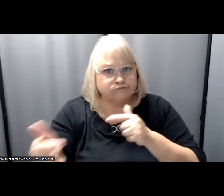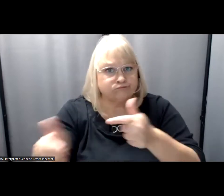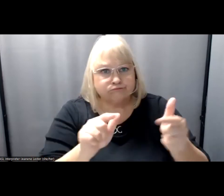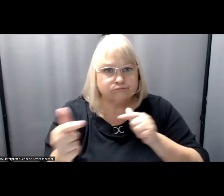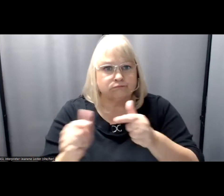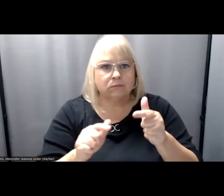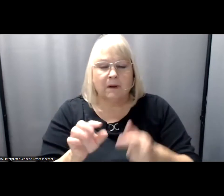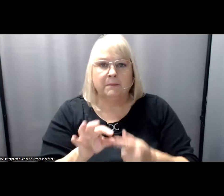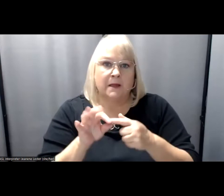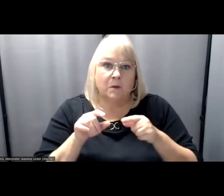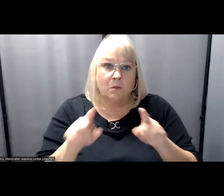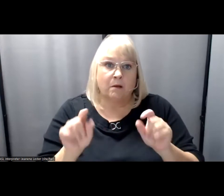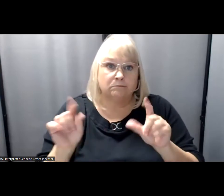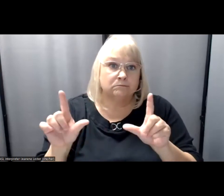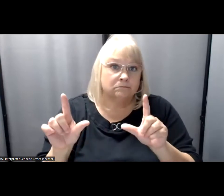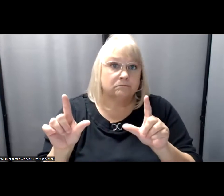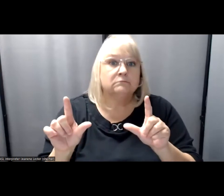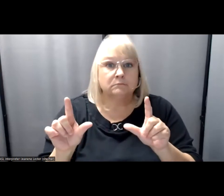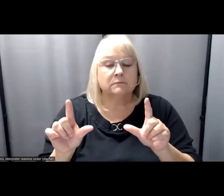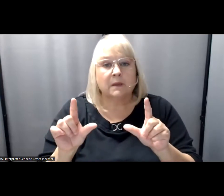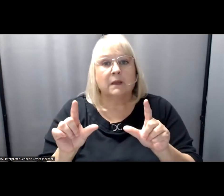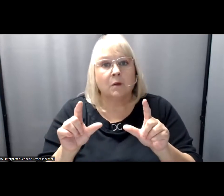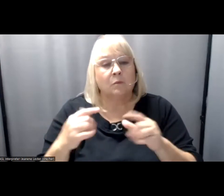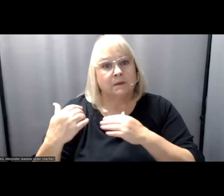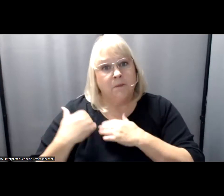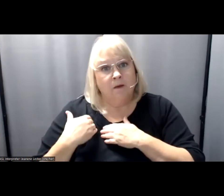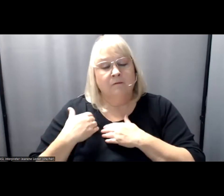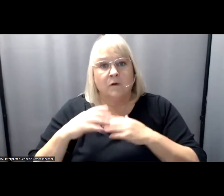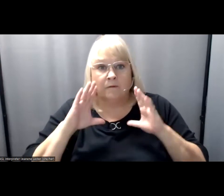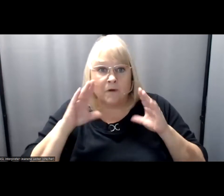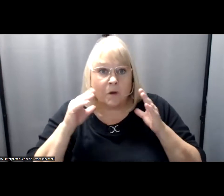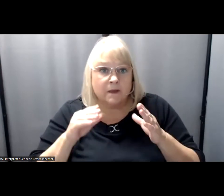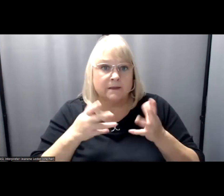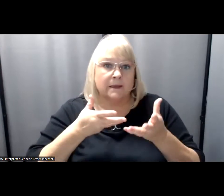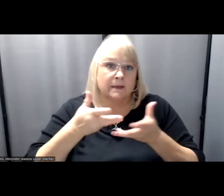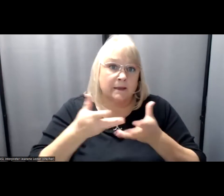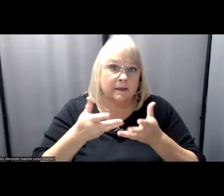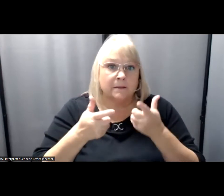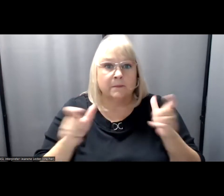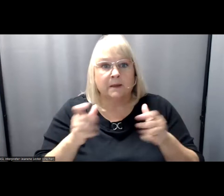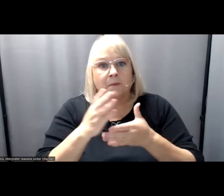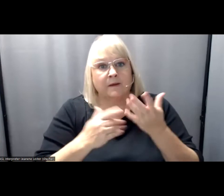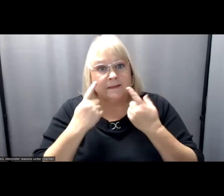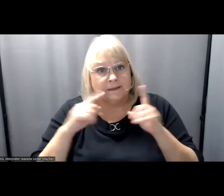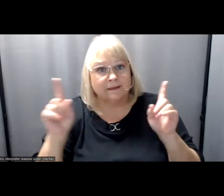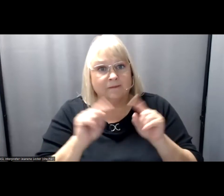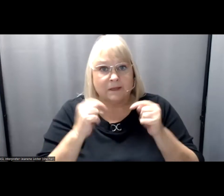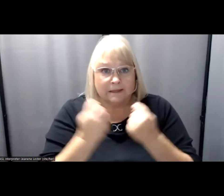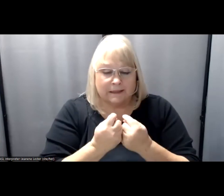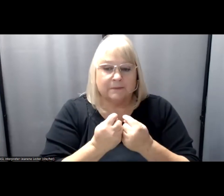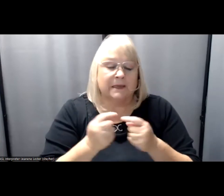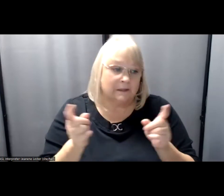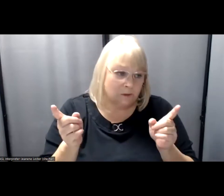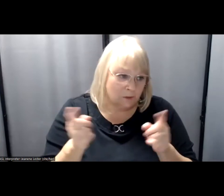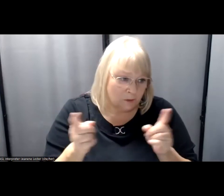of us is responsible for staying focused and engaged. A huge part of the success of our team and our project is you and